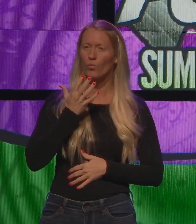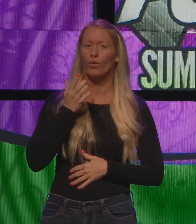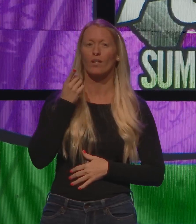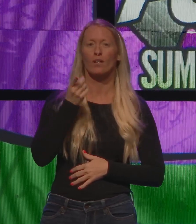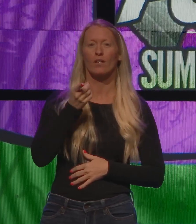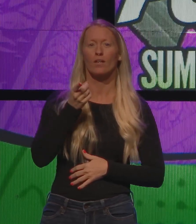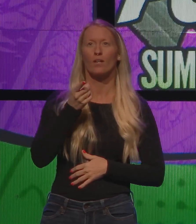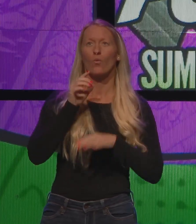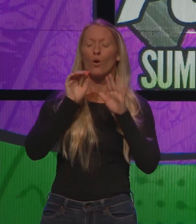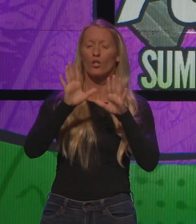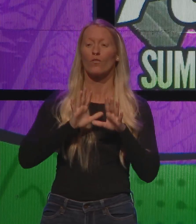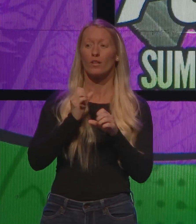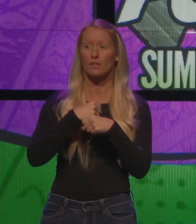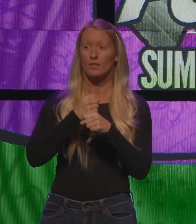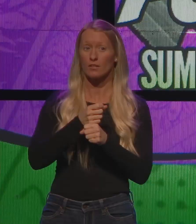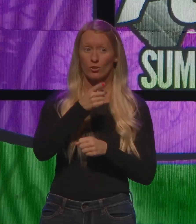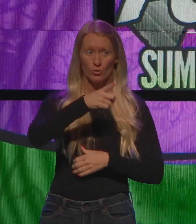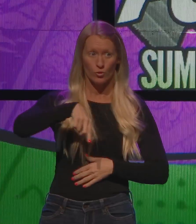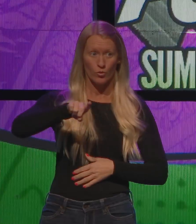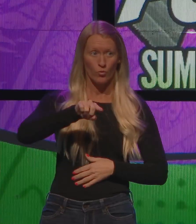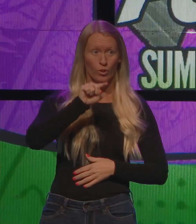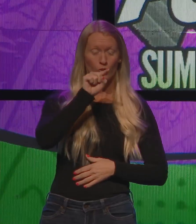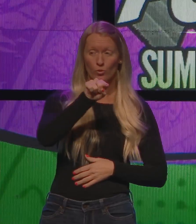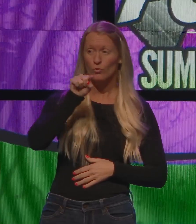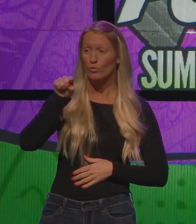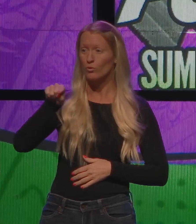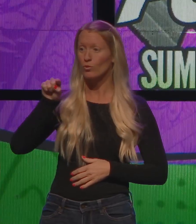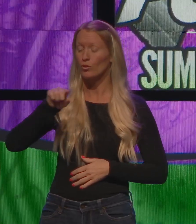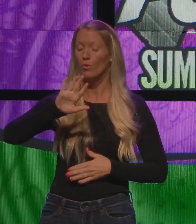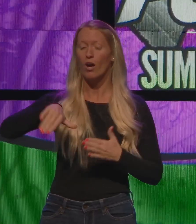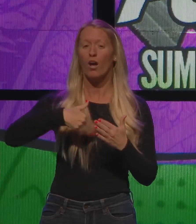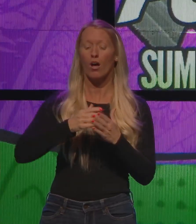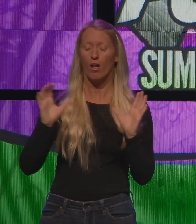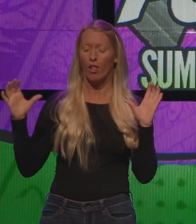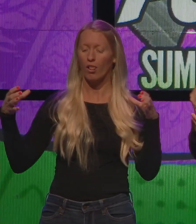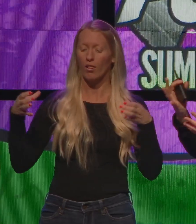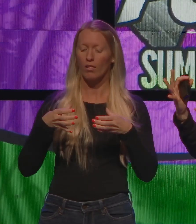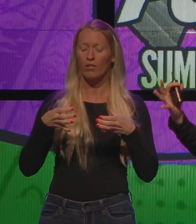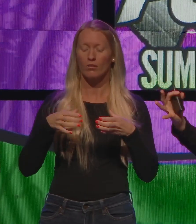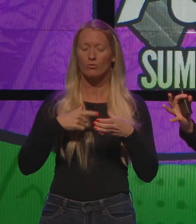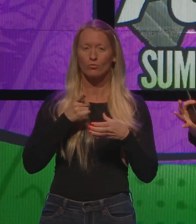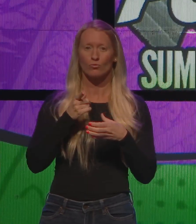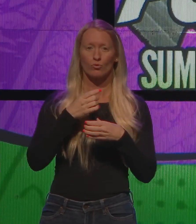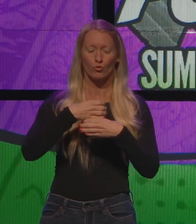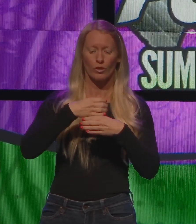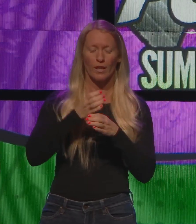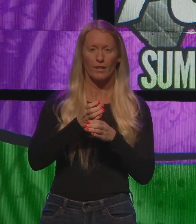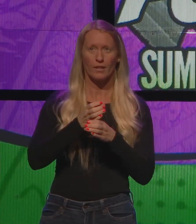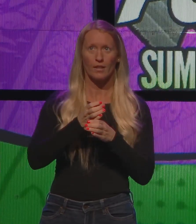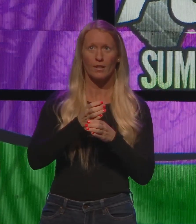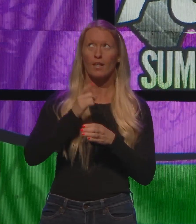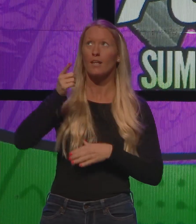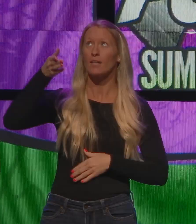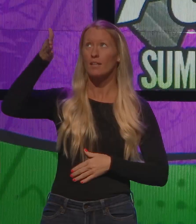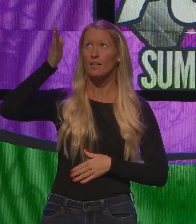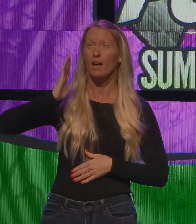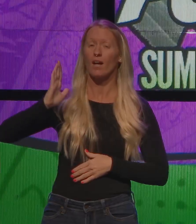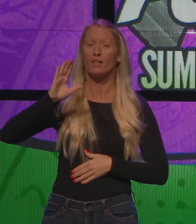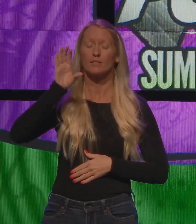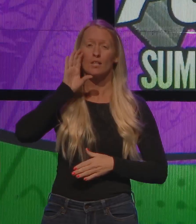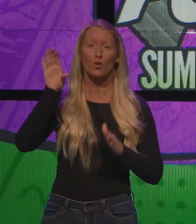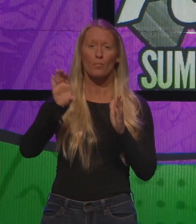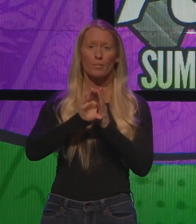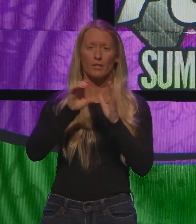you, and you, were created in God's image. And not only that, but you were created to live out